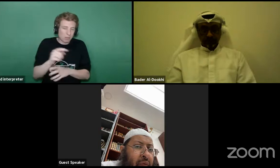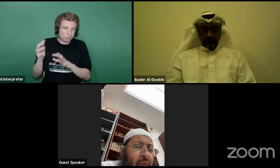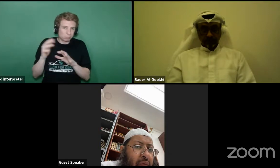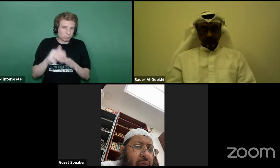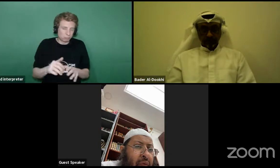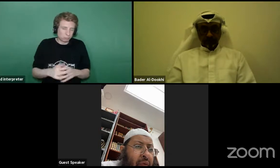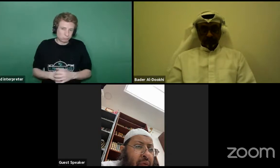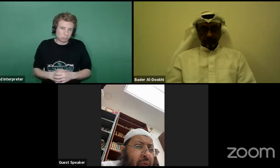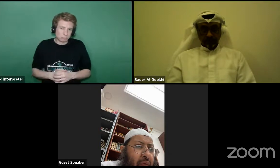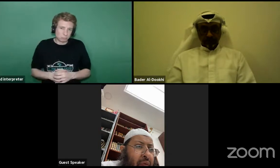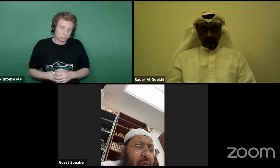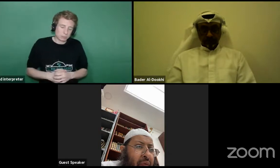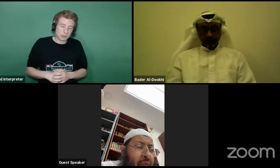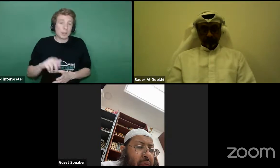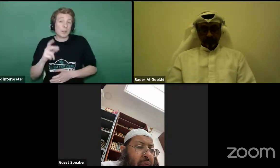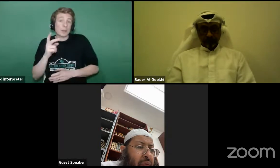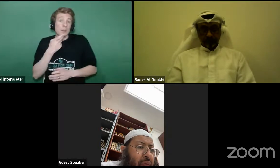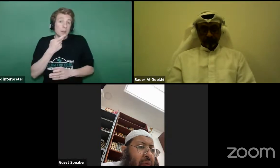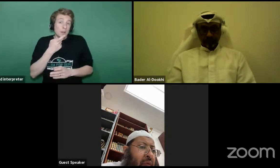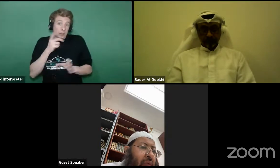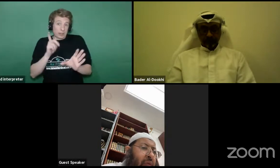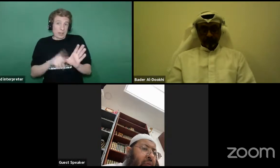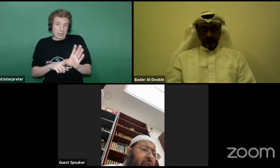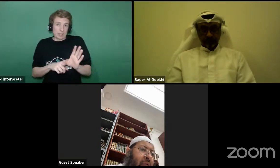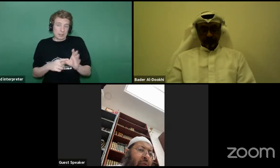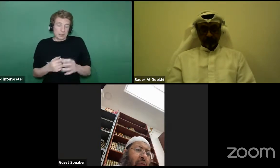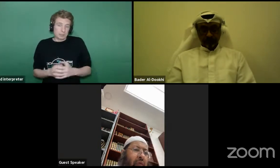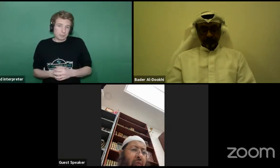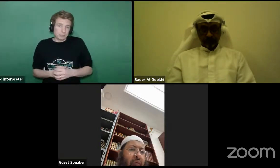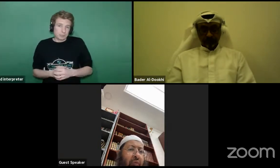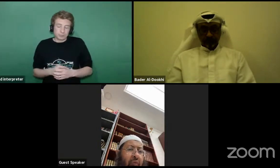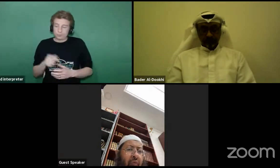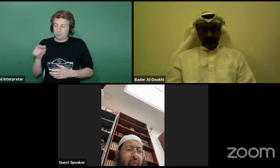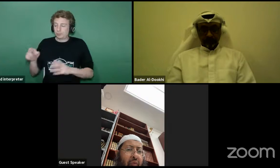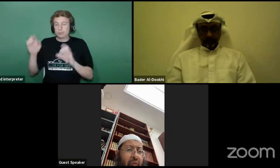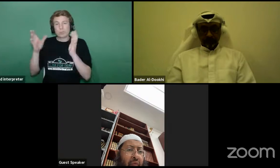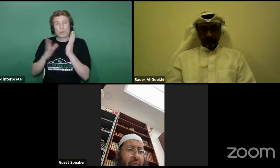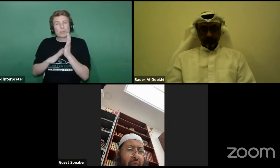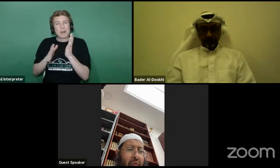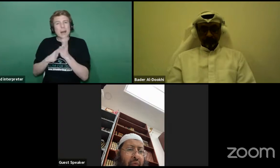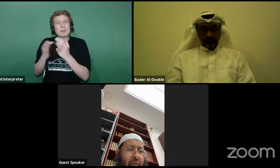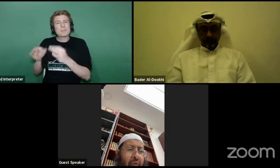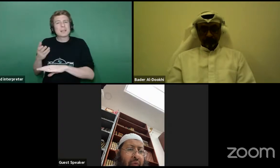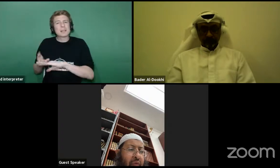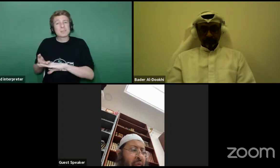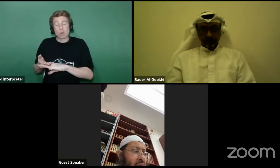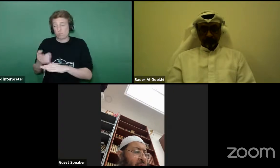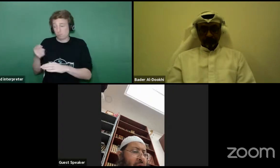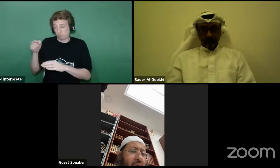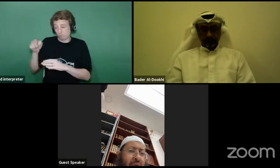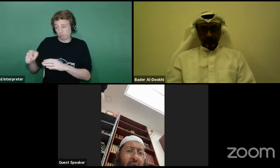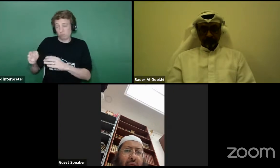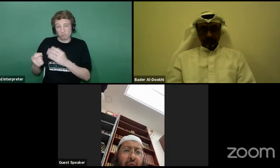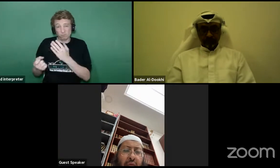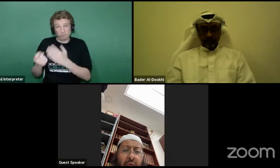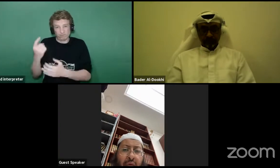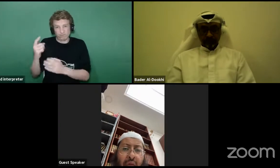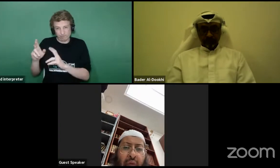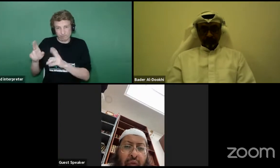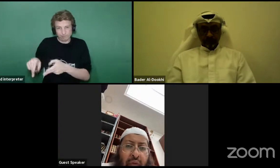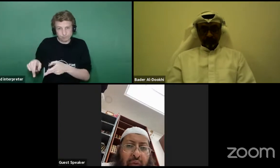him, when he passed away, he had fasted a total of